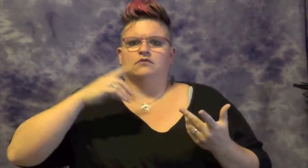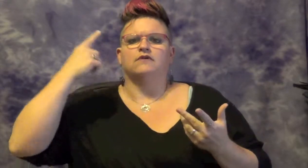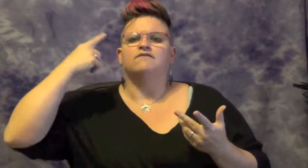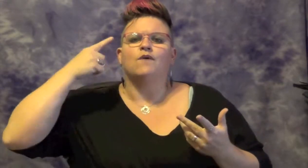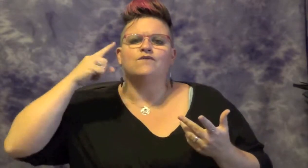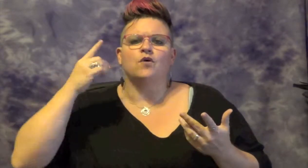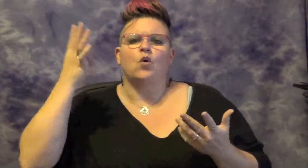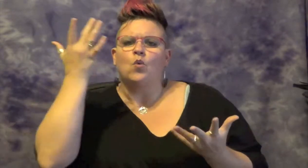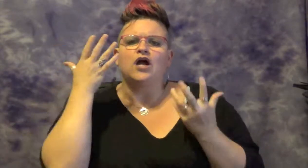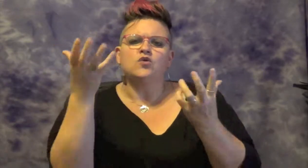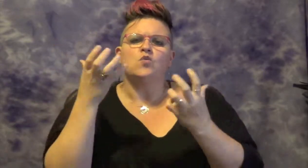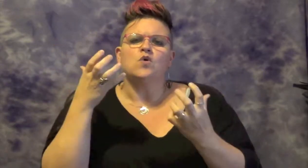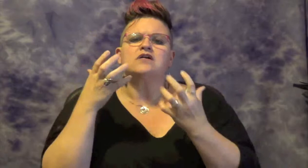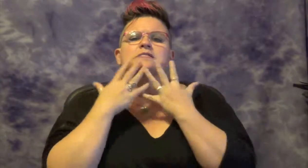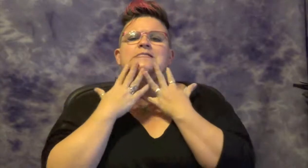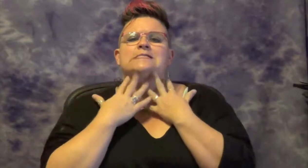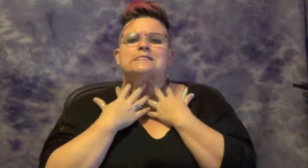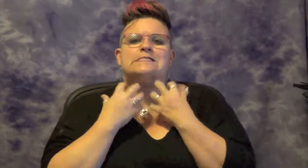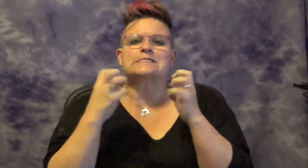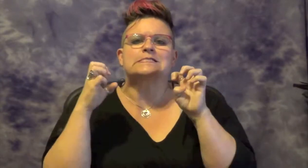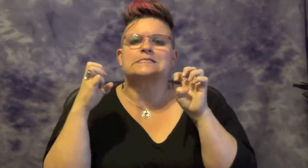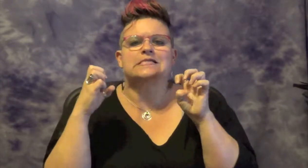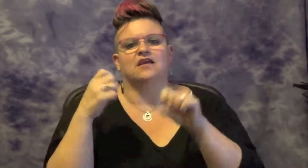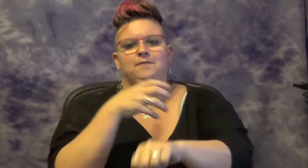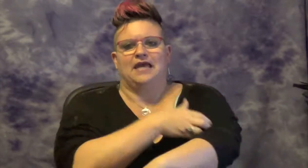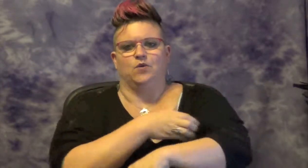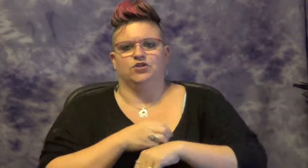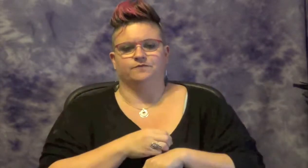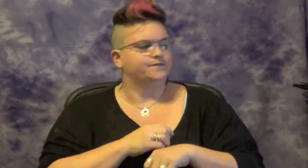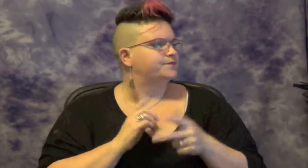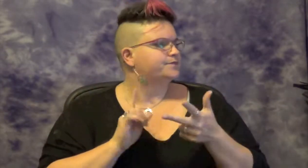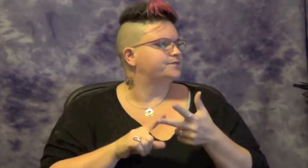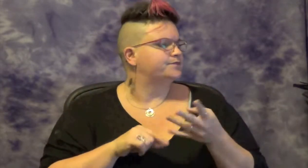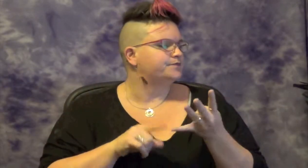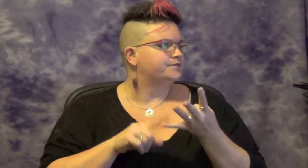power? And what's your motivation behind it if you're seeking power and you want power?